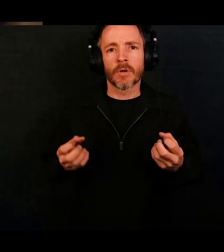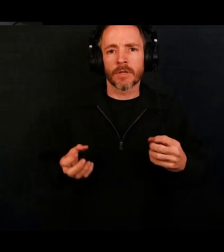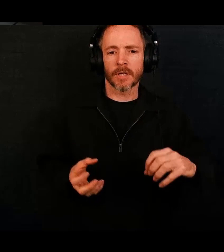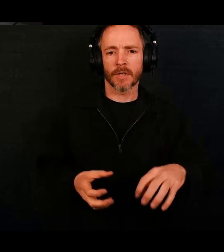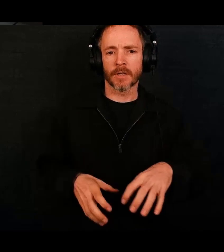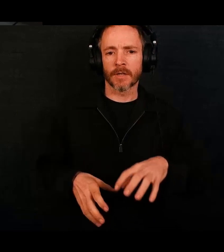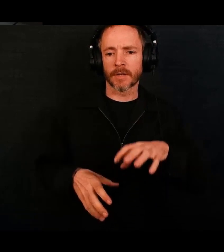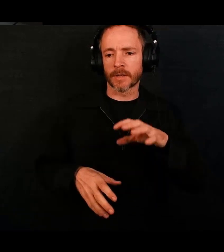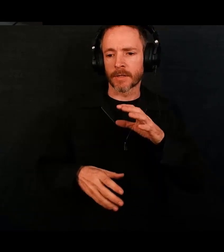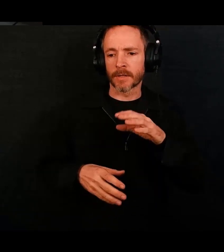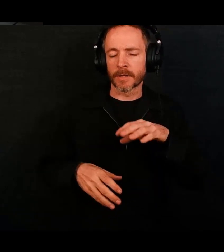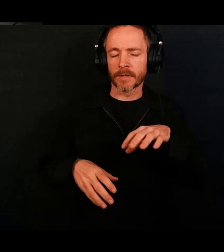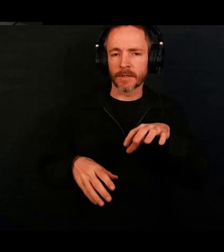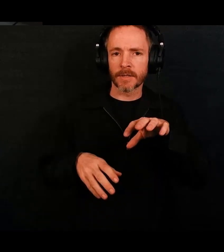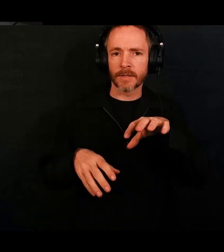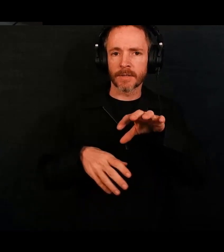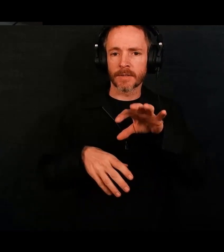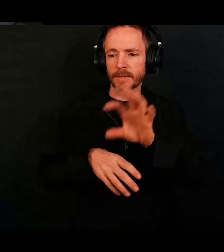I want a